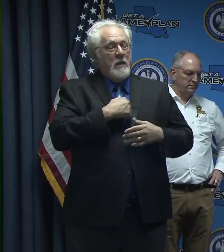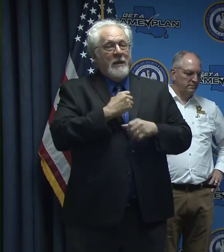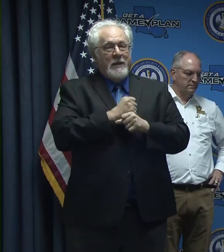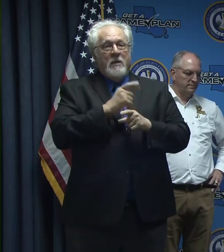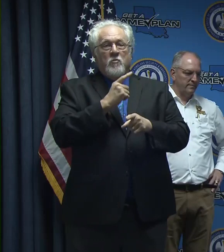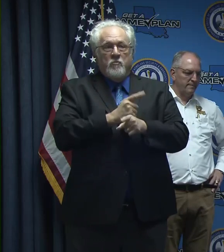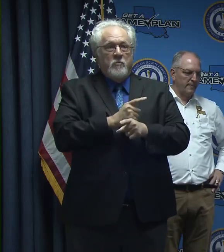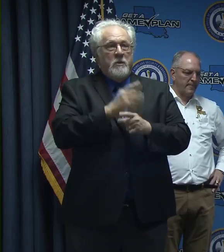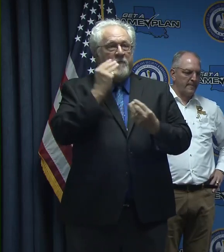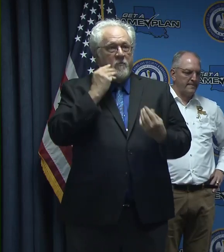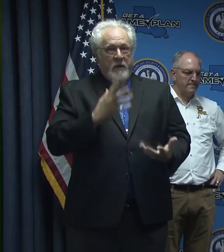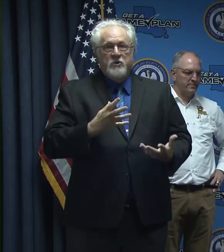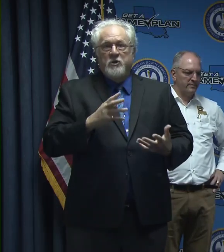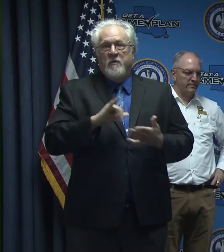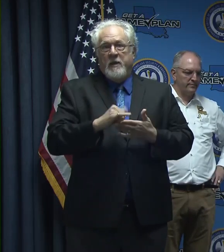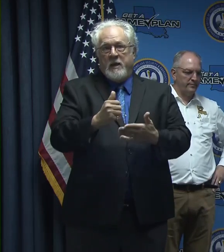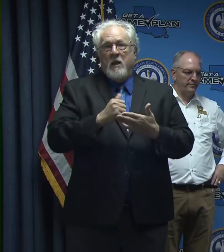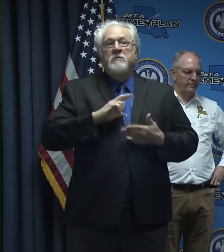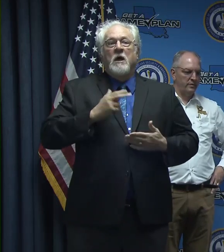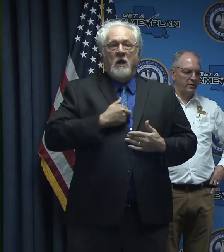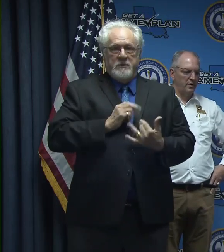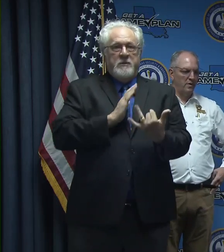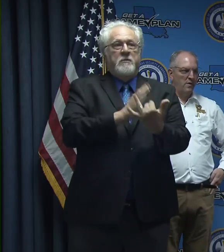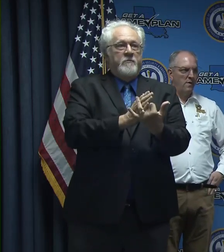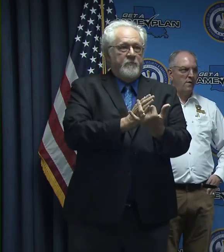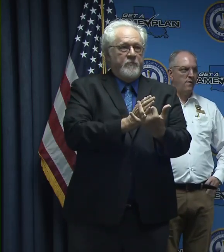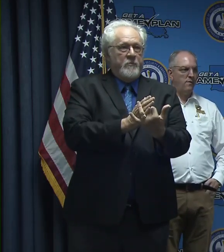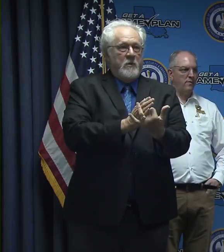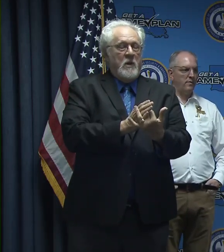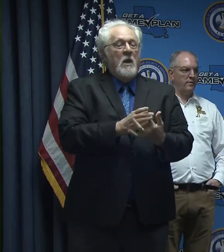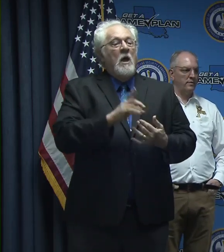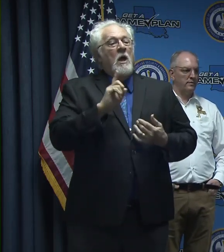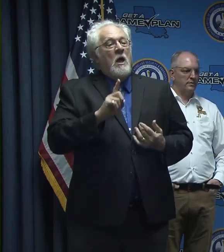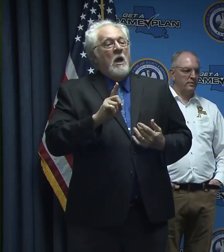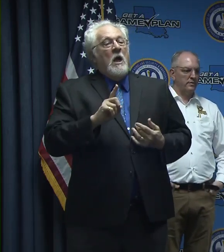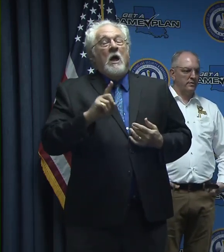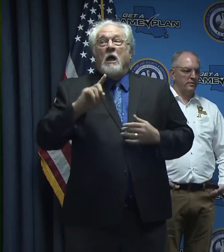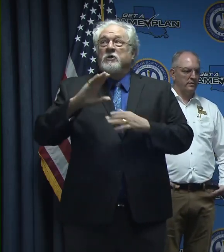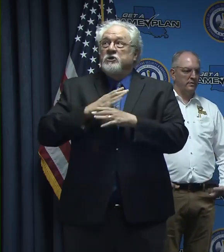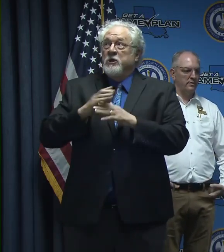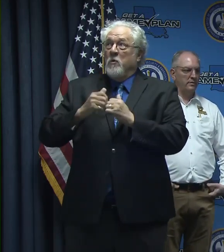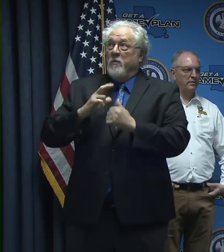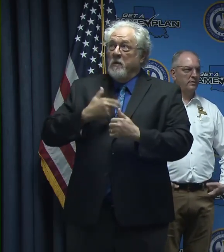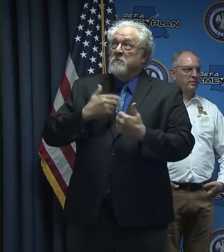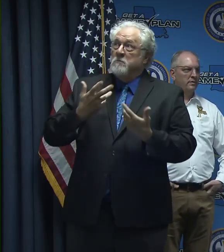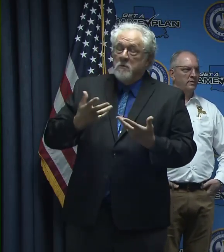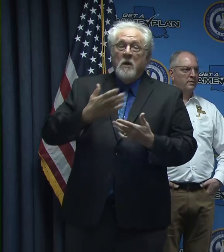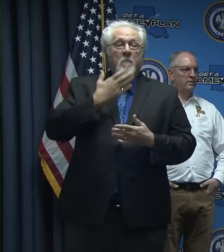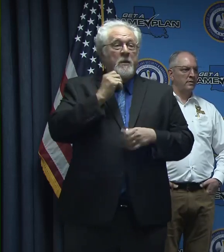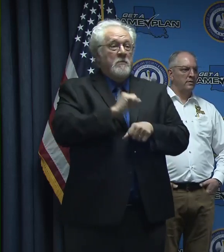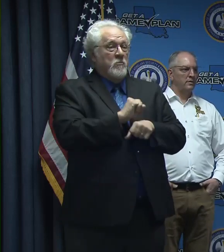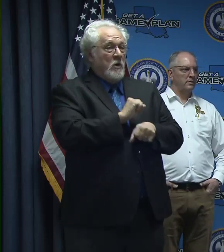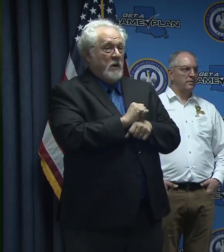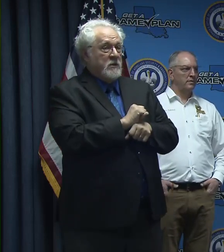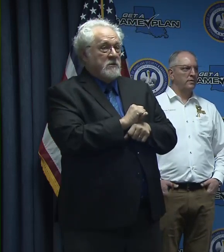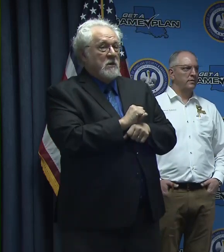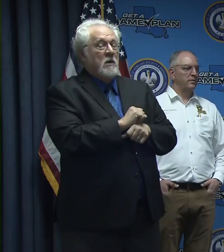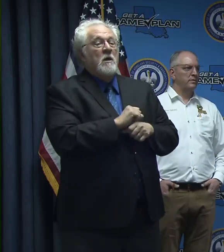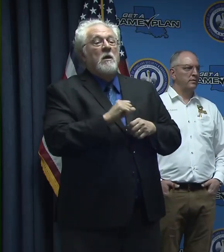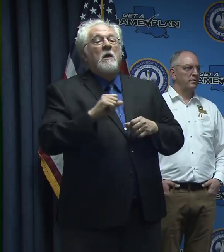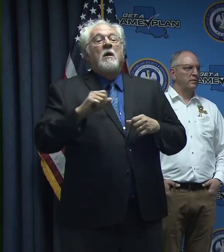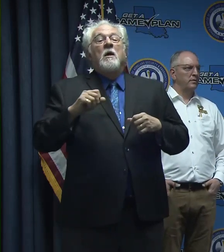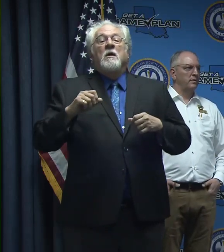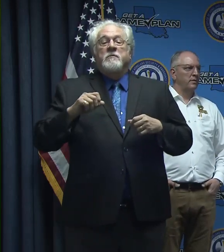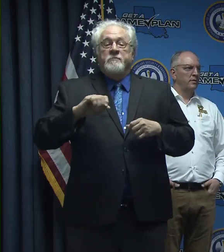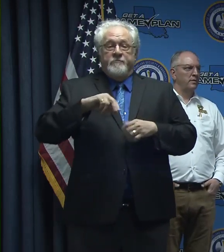accurate information that helps us intervene. And what they shared with us as a best practice is essentially moving to the position we